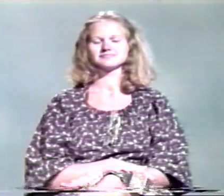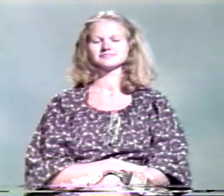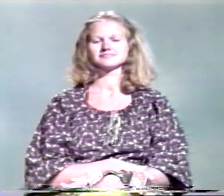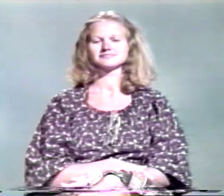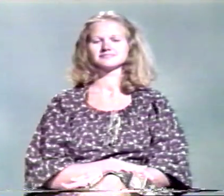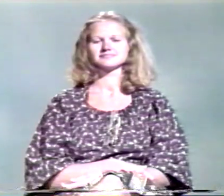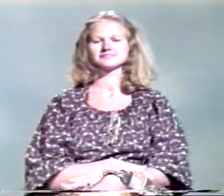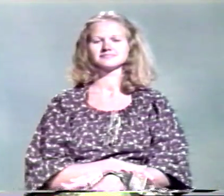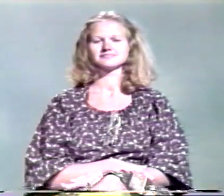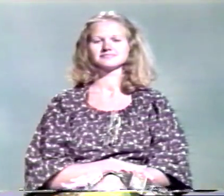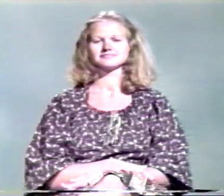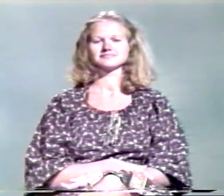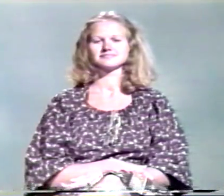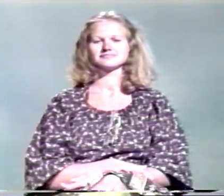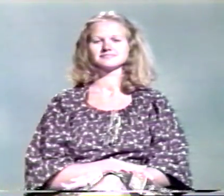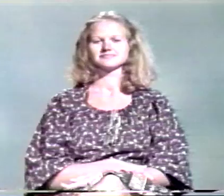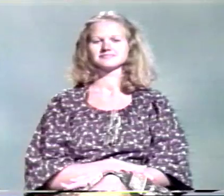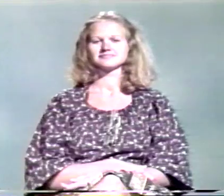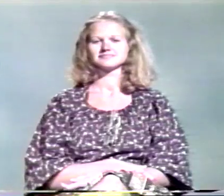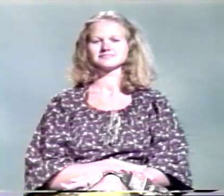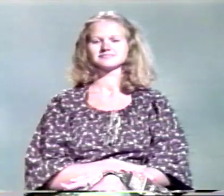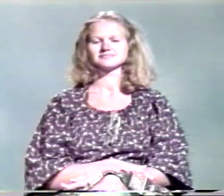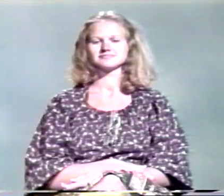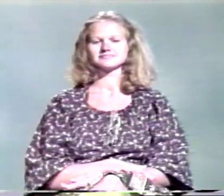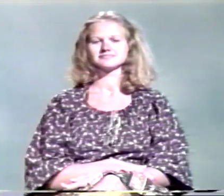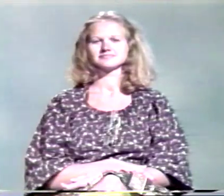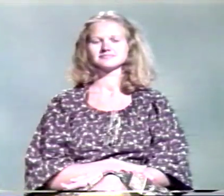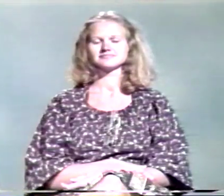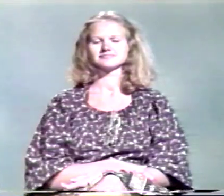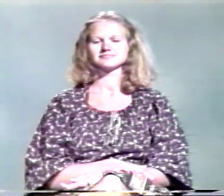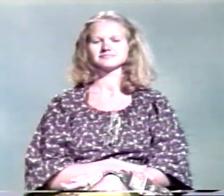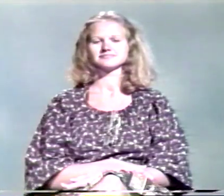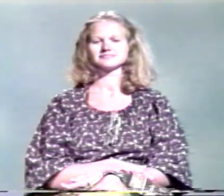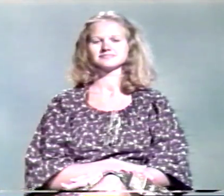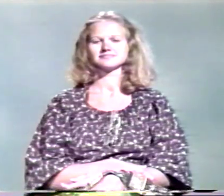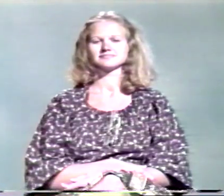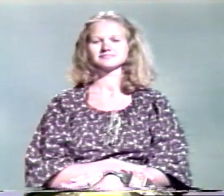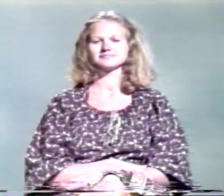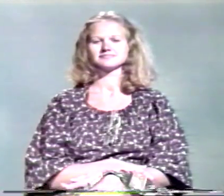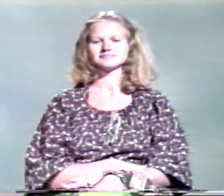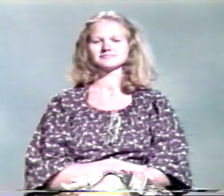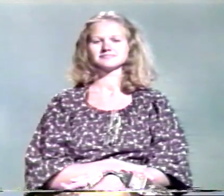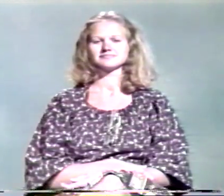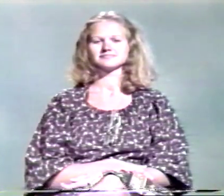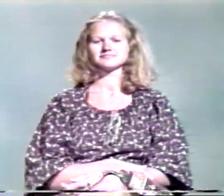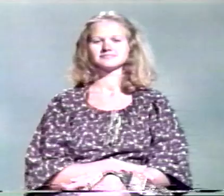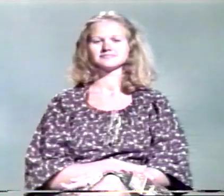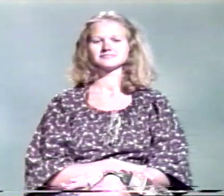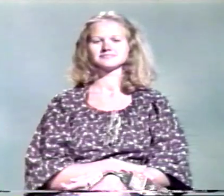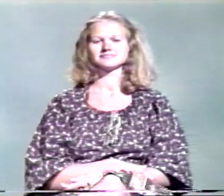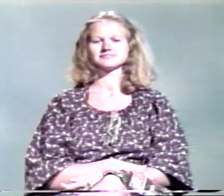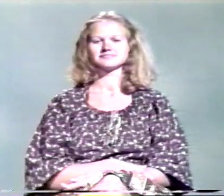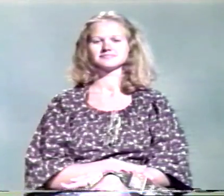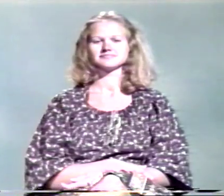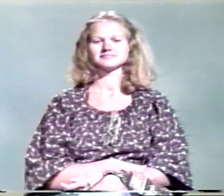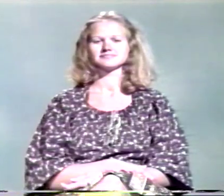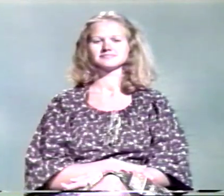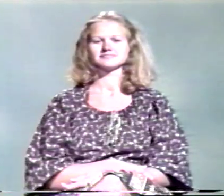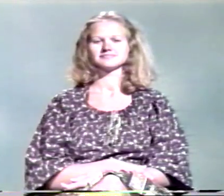what a shame. I looked, I couldn't help it. I laughed and laughed. It was funny. There was coke dripping from her hair. What a